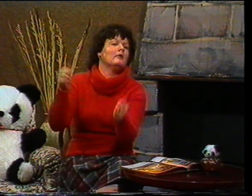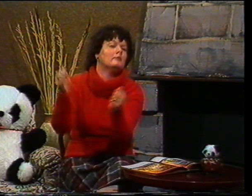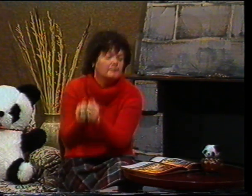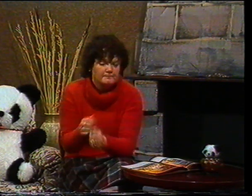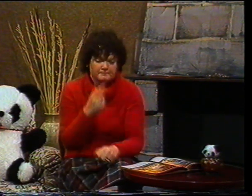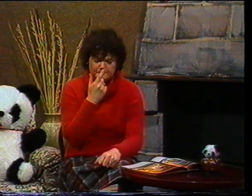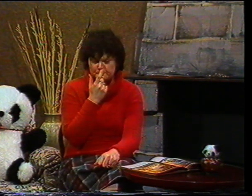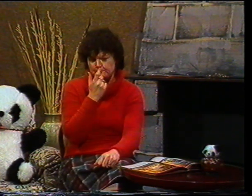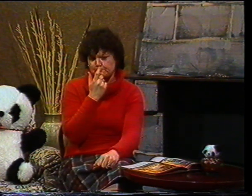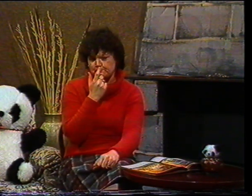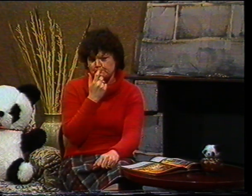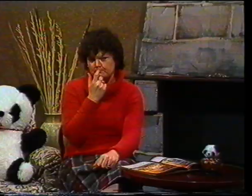I agree.